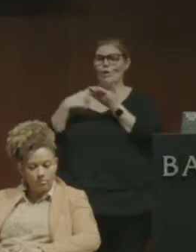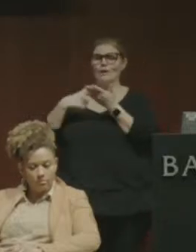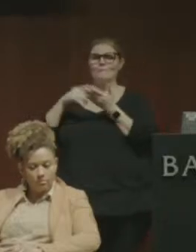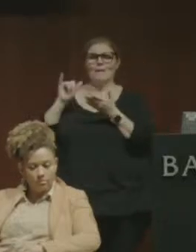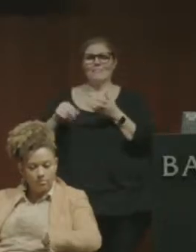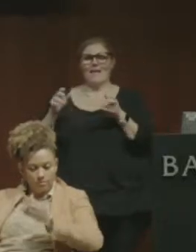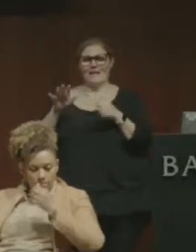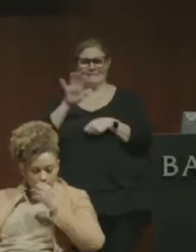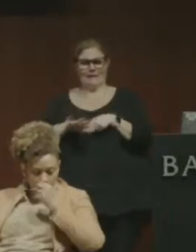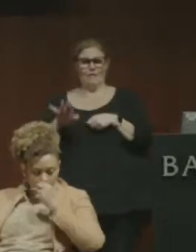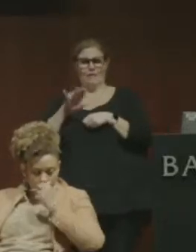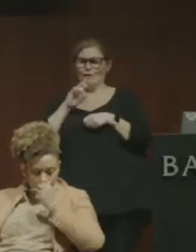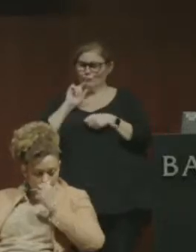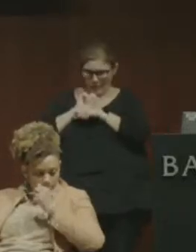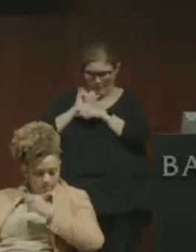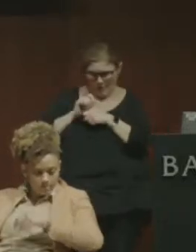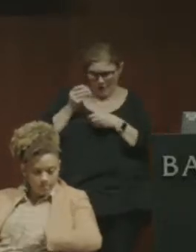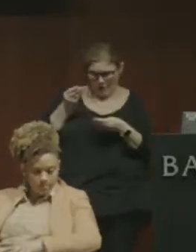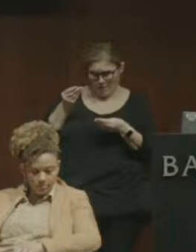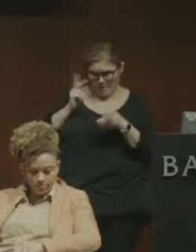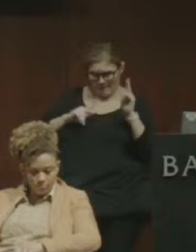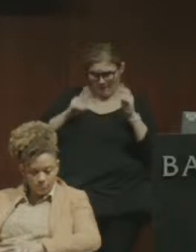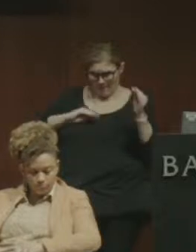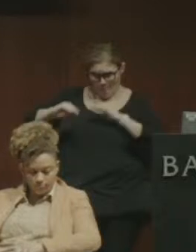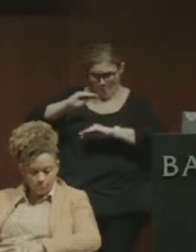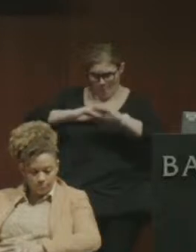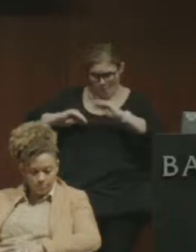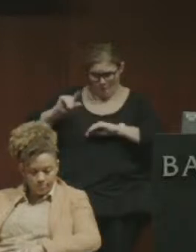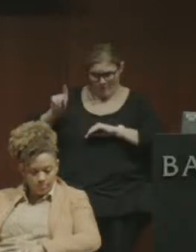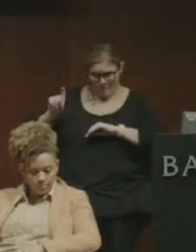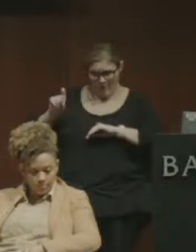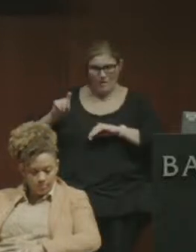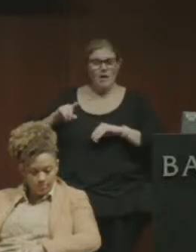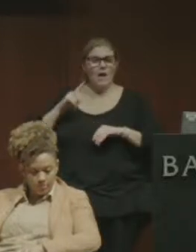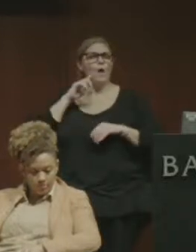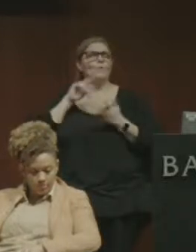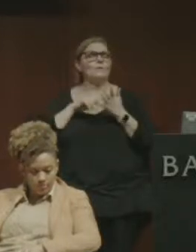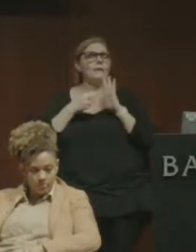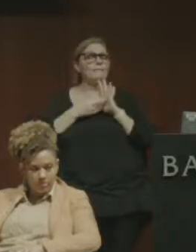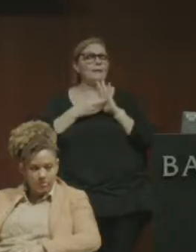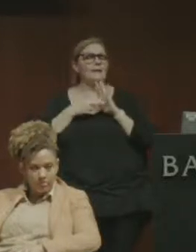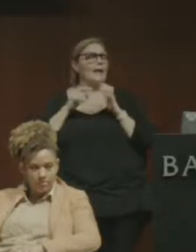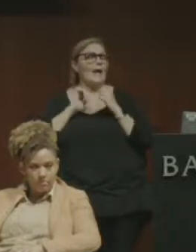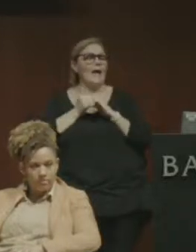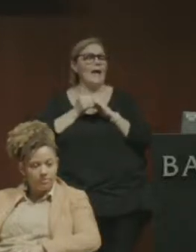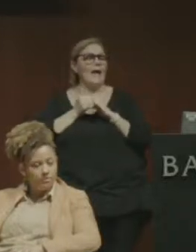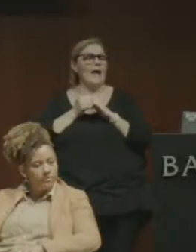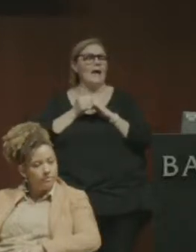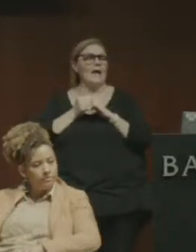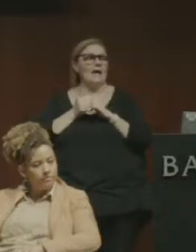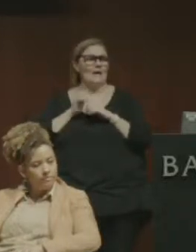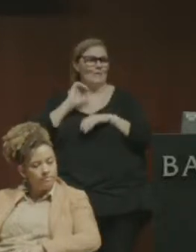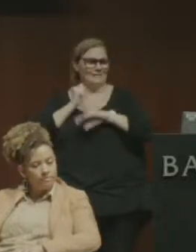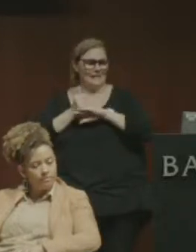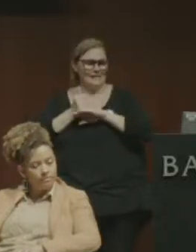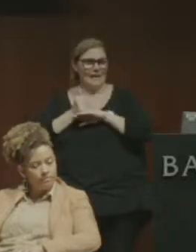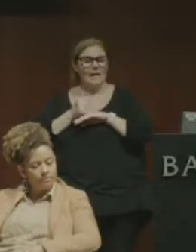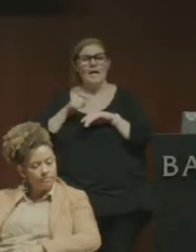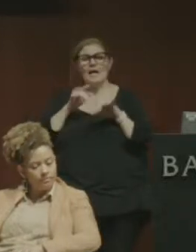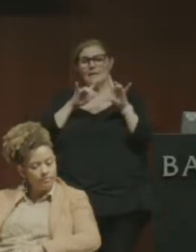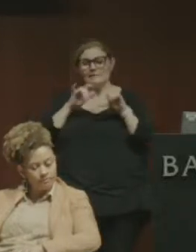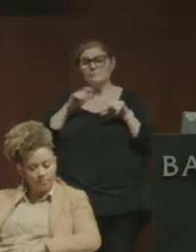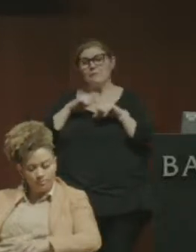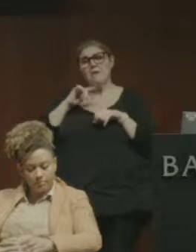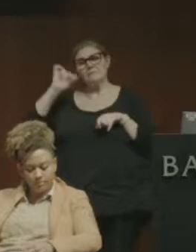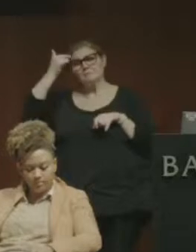are they really talking about the free movement of people? And what would be the implication? How would that be set in place? And while you have